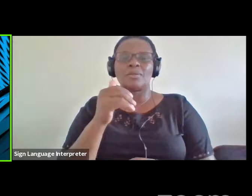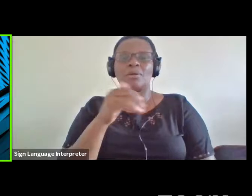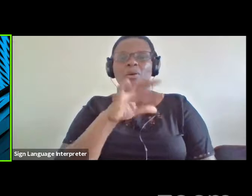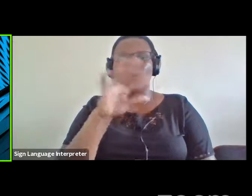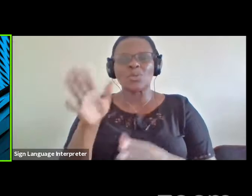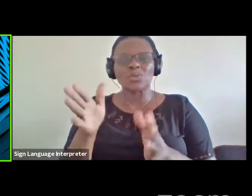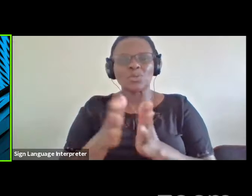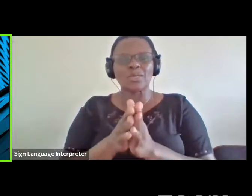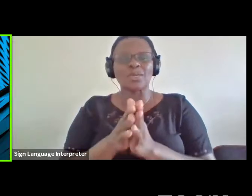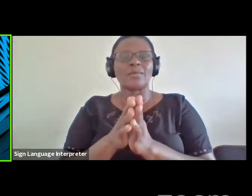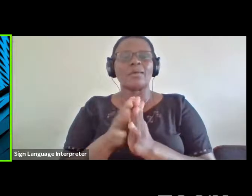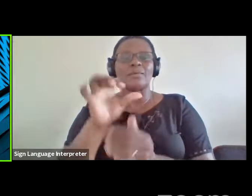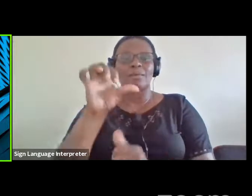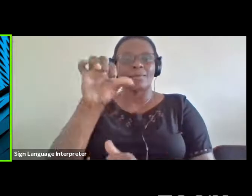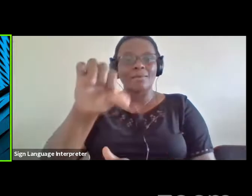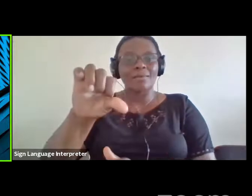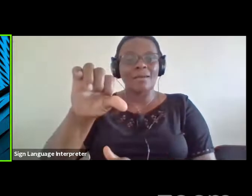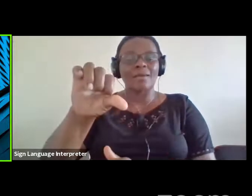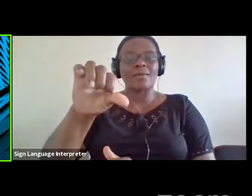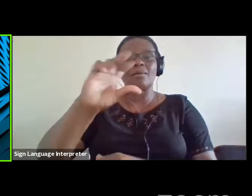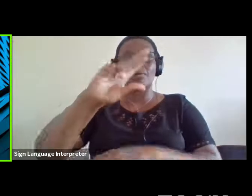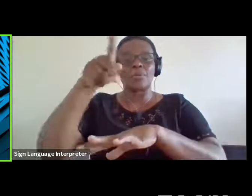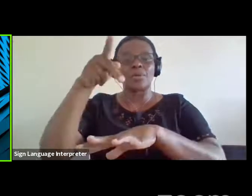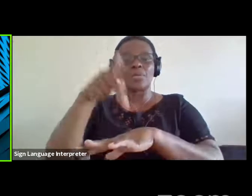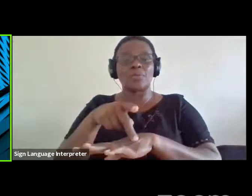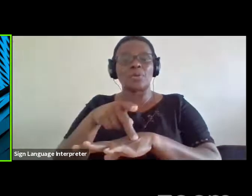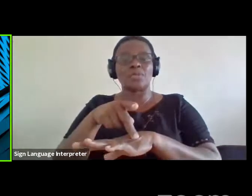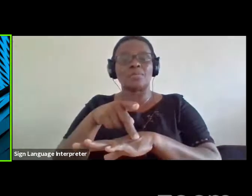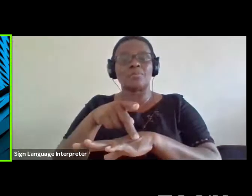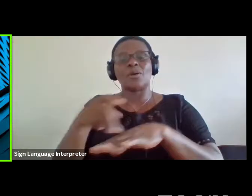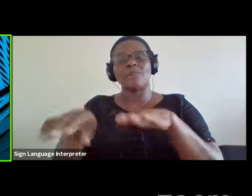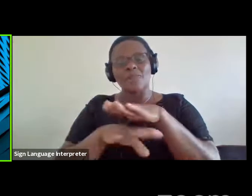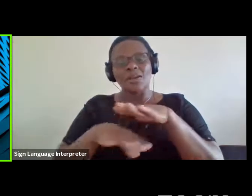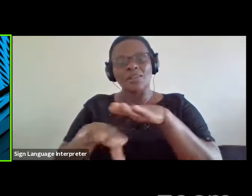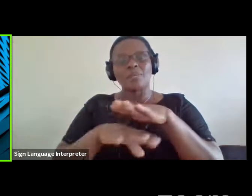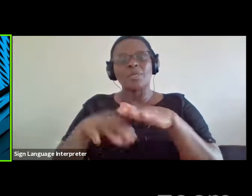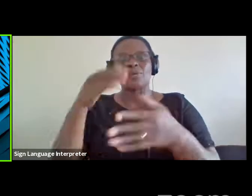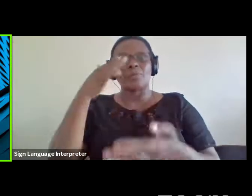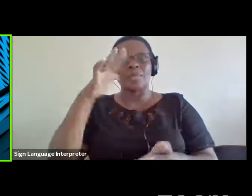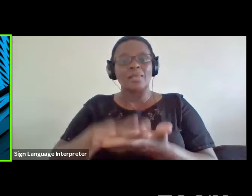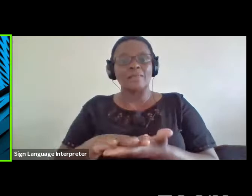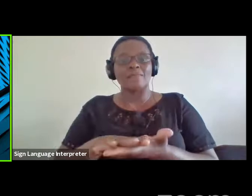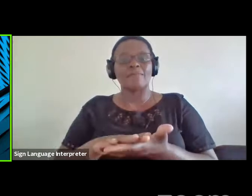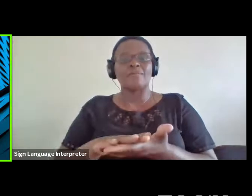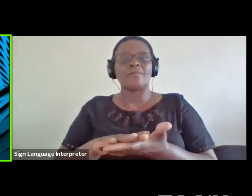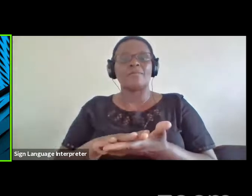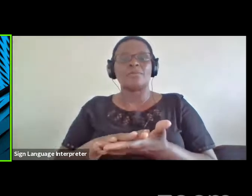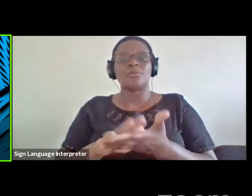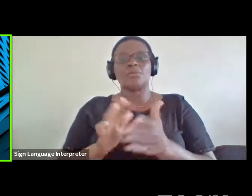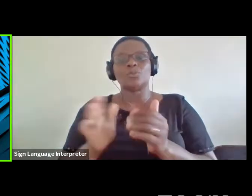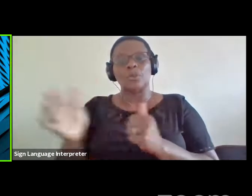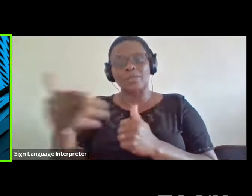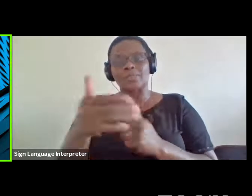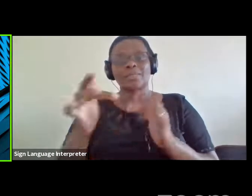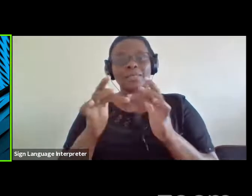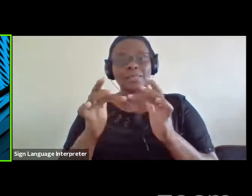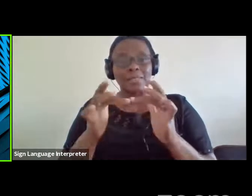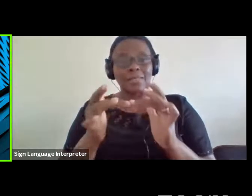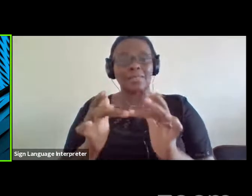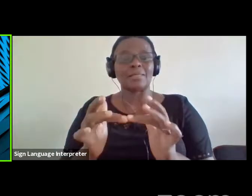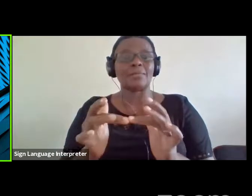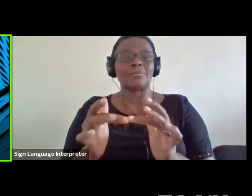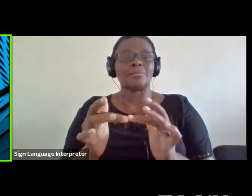core principles that we fundamentally believe in to protect the internet, to ensure its